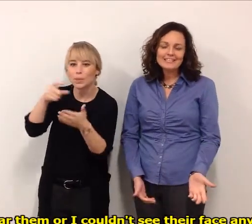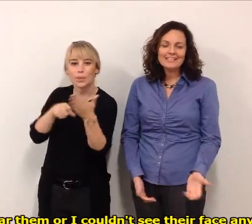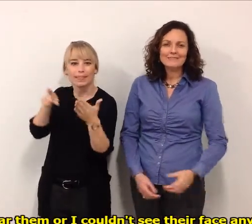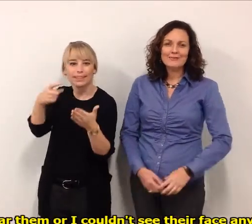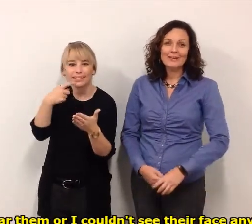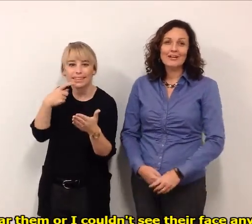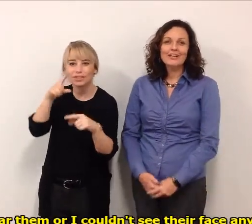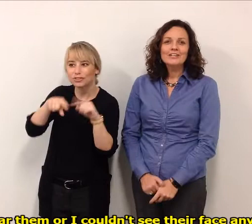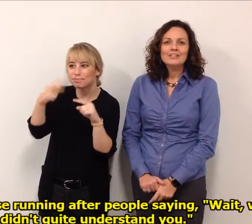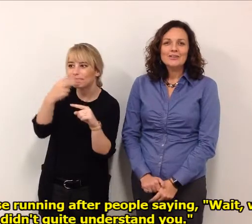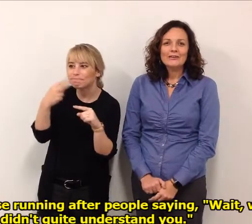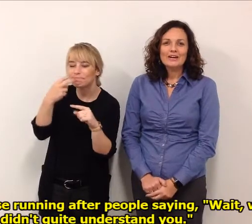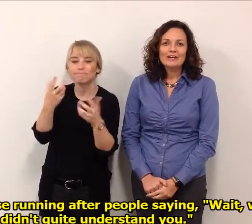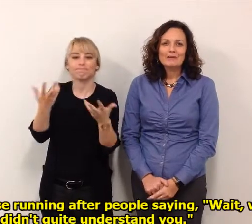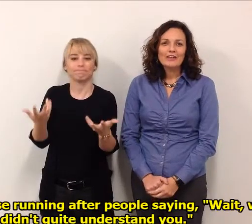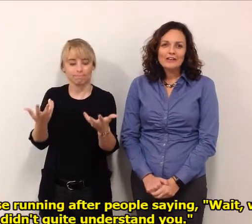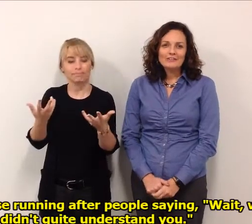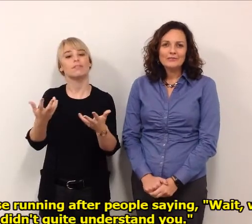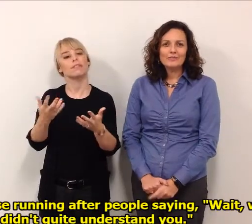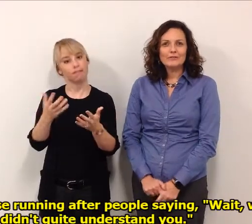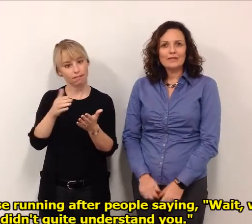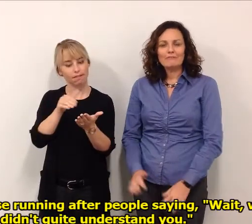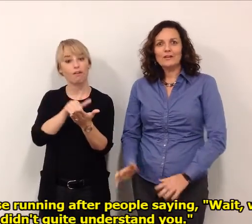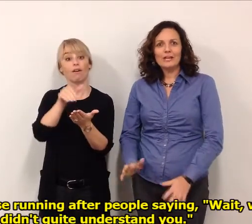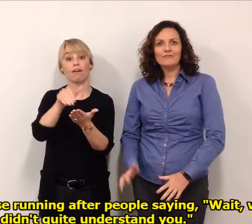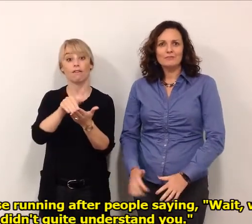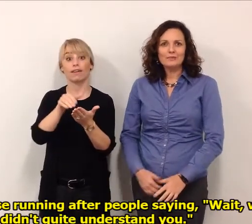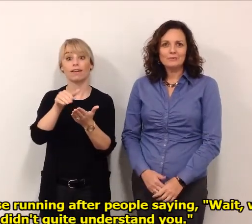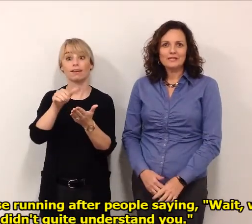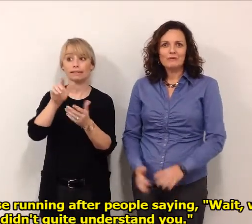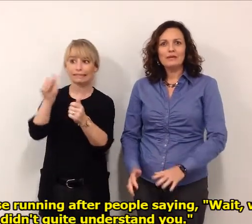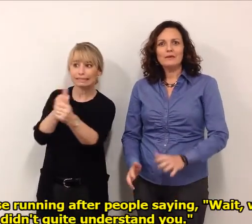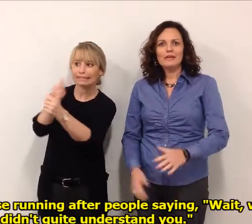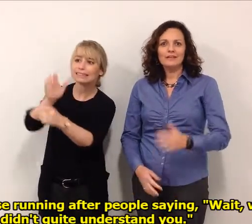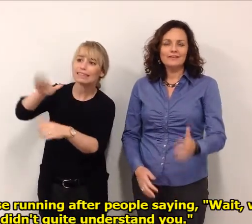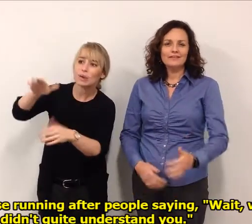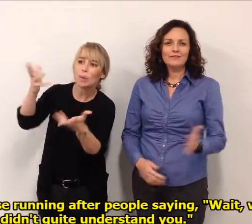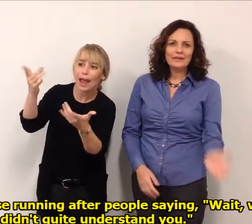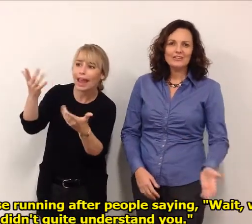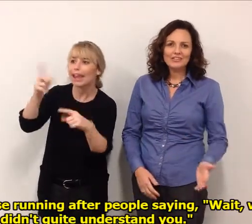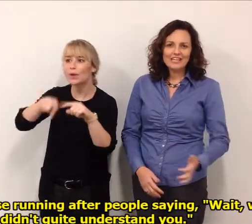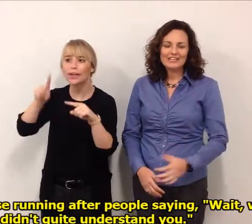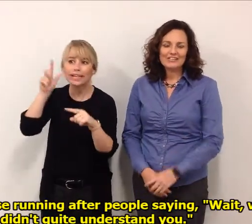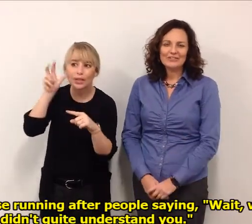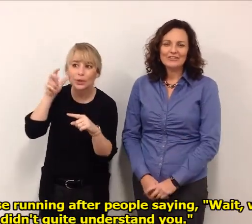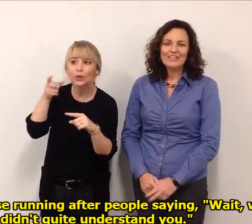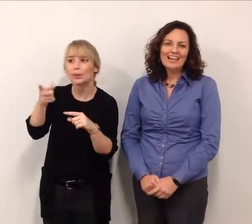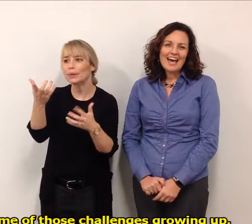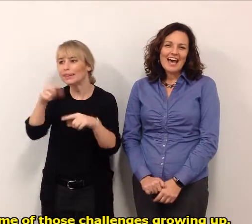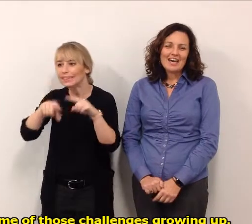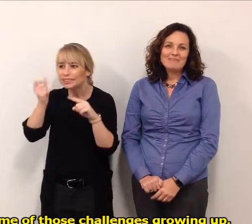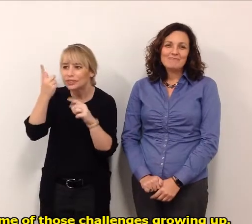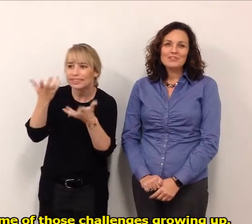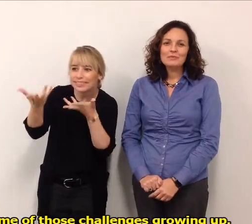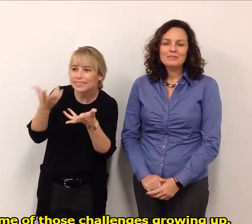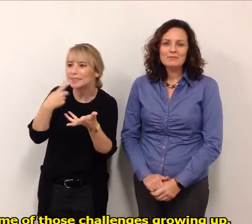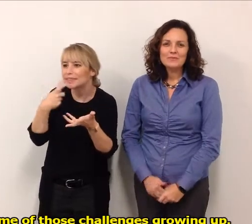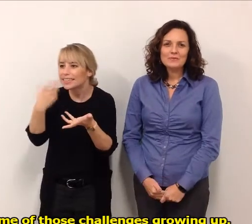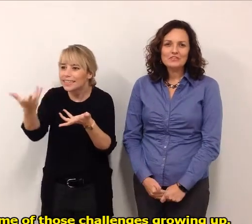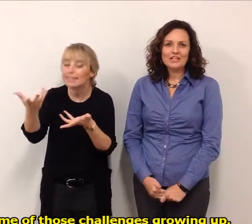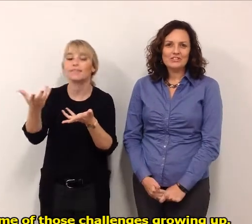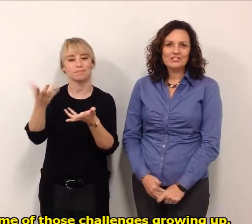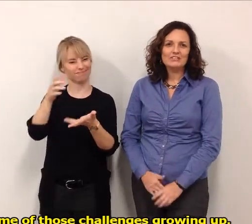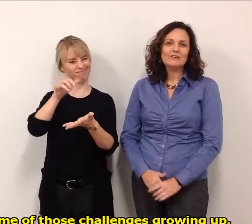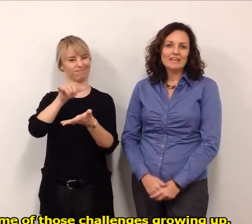see their face anymore. So a lot of those, like running after people saying, wait, I didn't quite understand you. So some